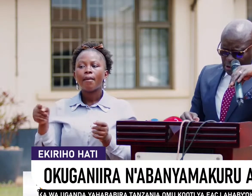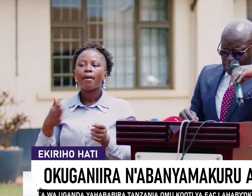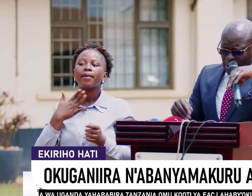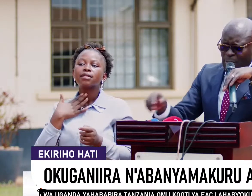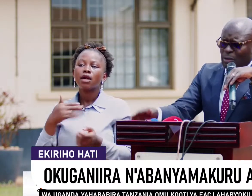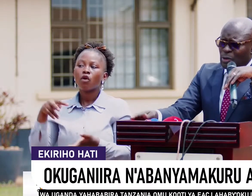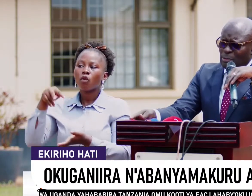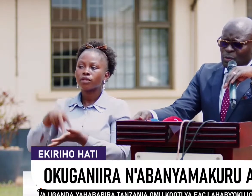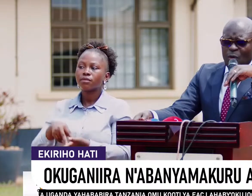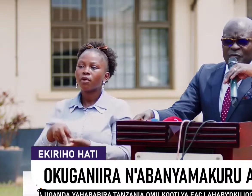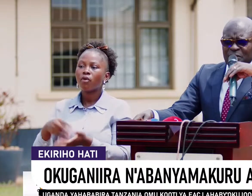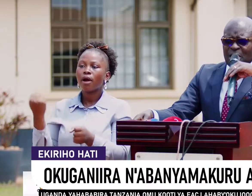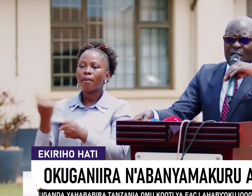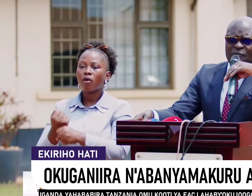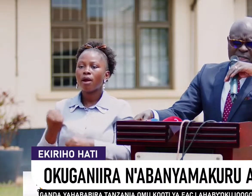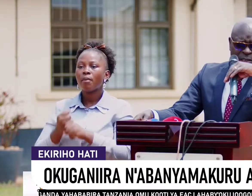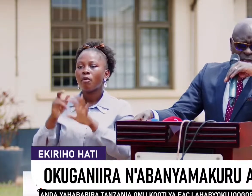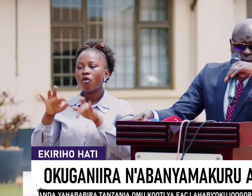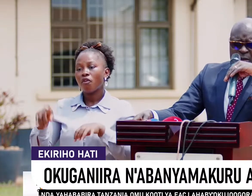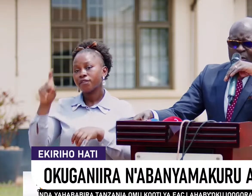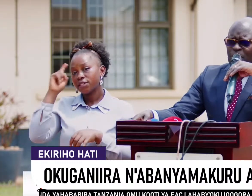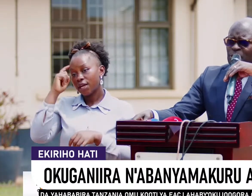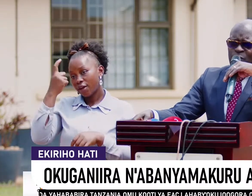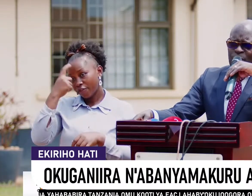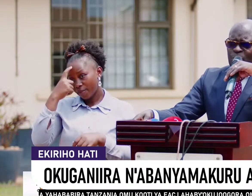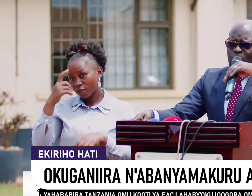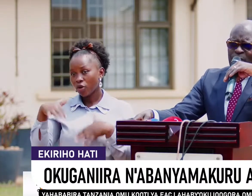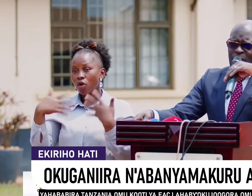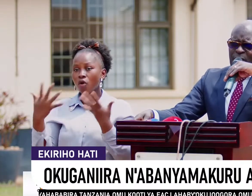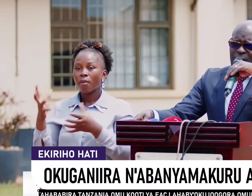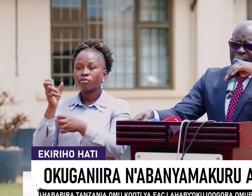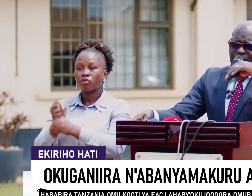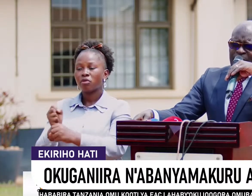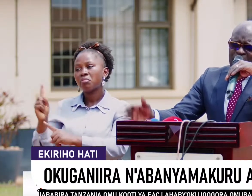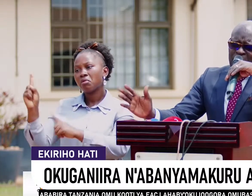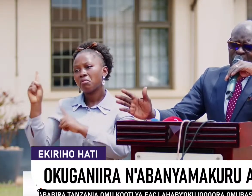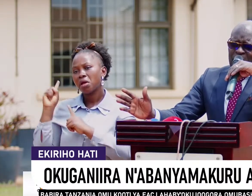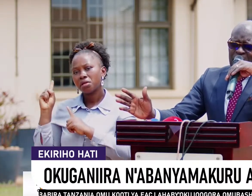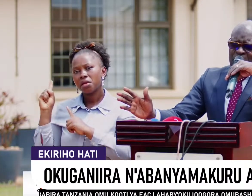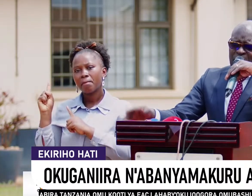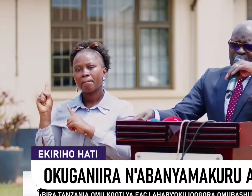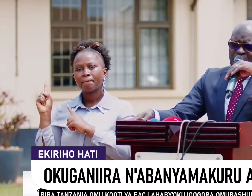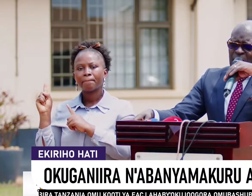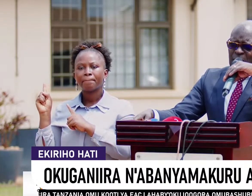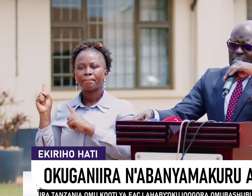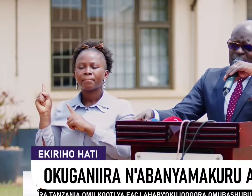Abandyetaaza okwesimbawo nga bakola mu office za government obitongole byokwerinda,